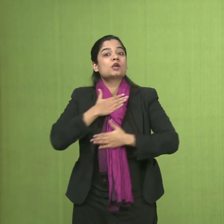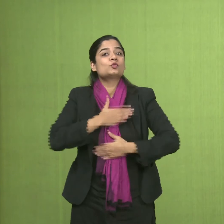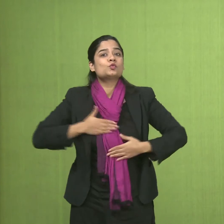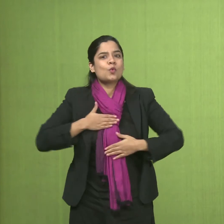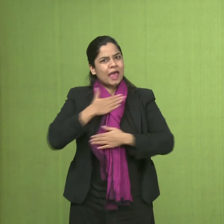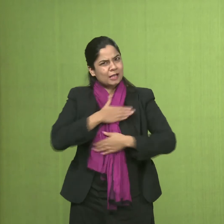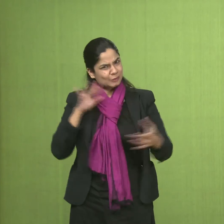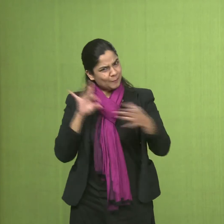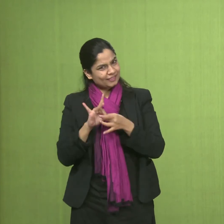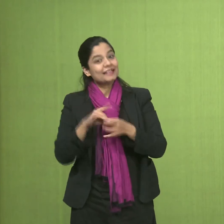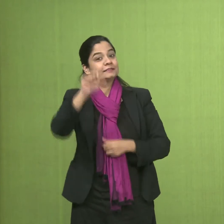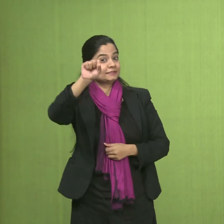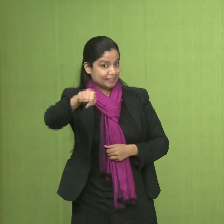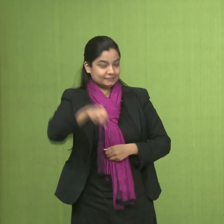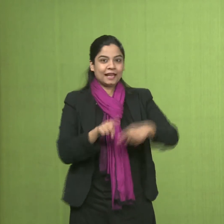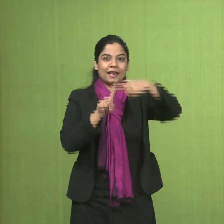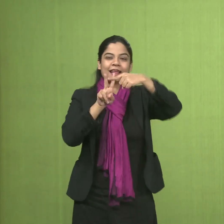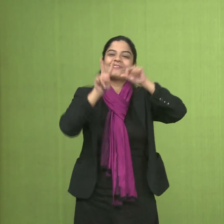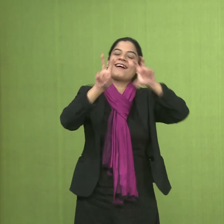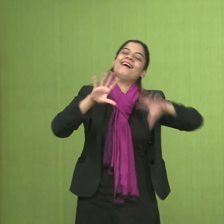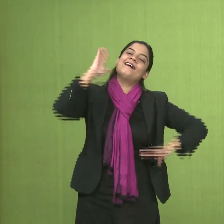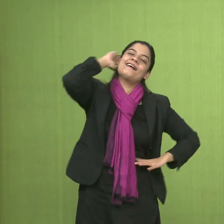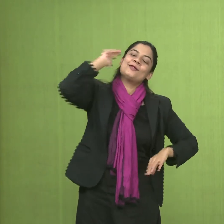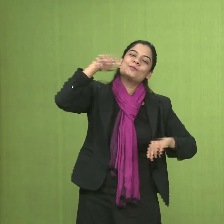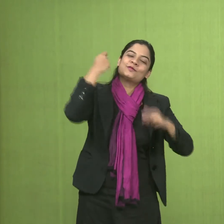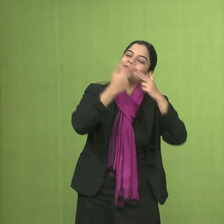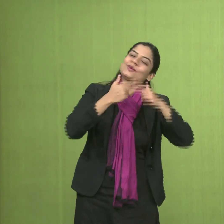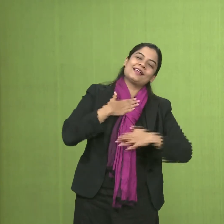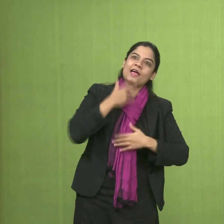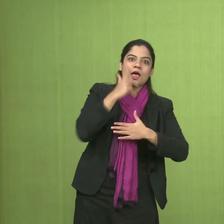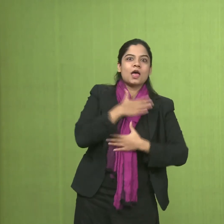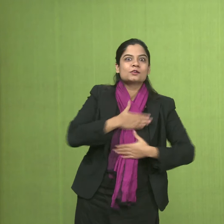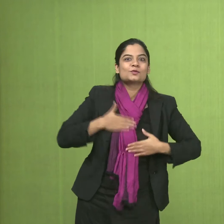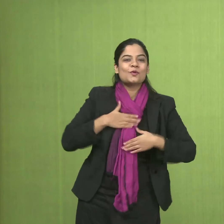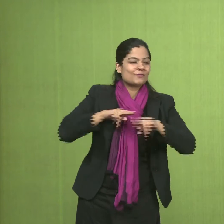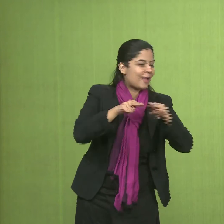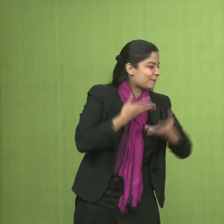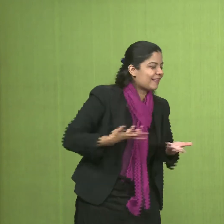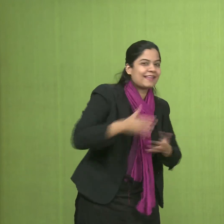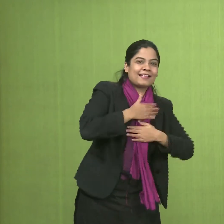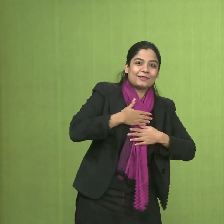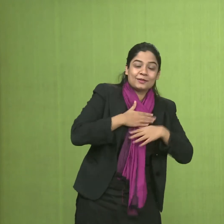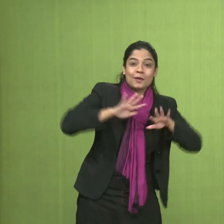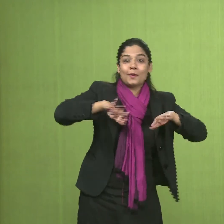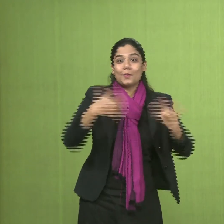easier. Some things are also related to entertainment. For example, television, which makes us feel good,